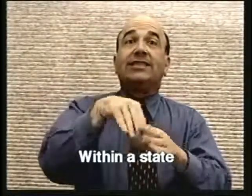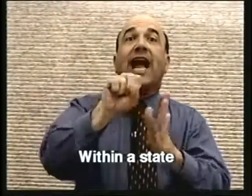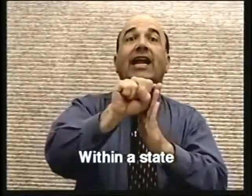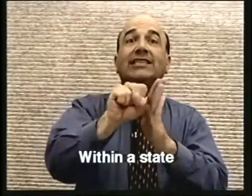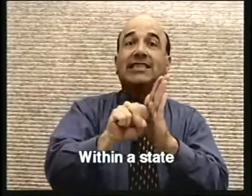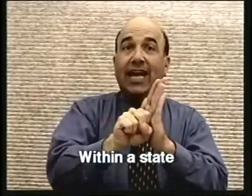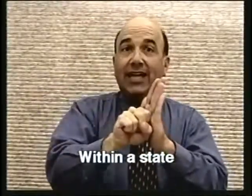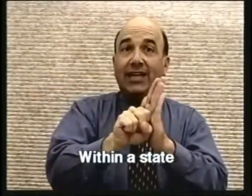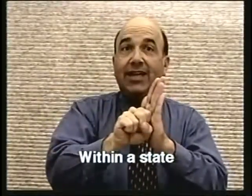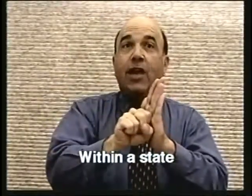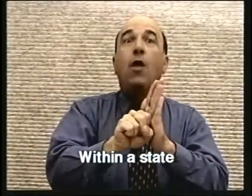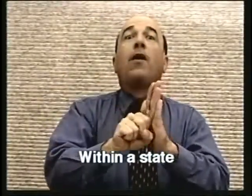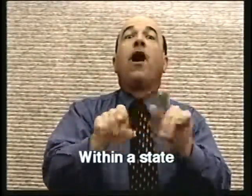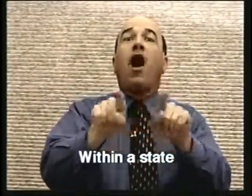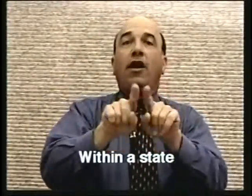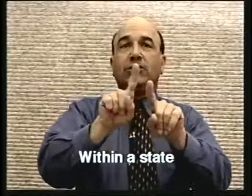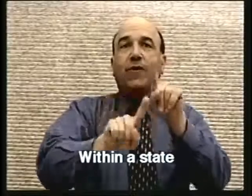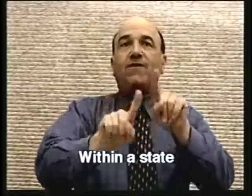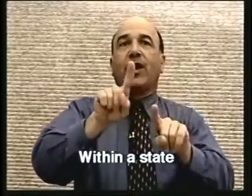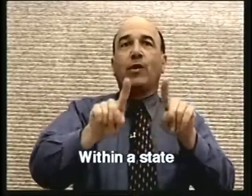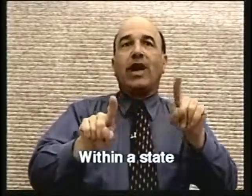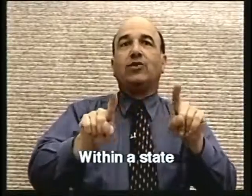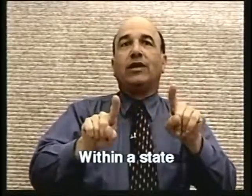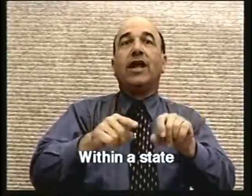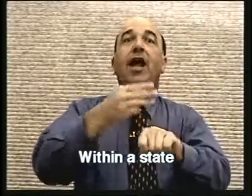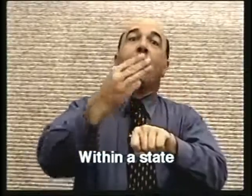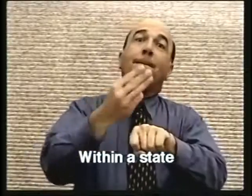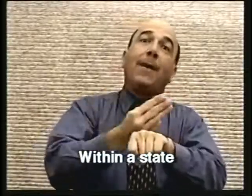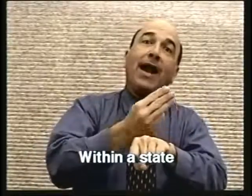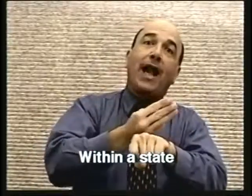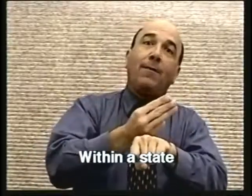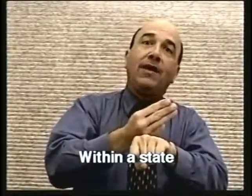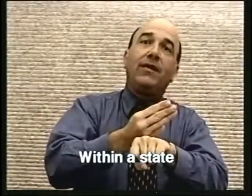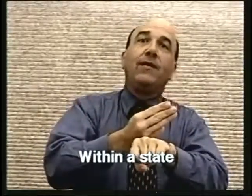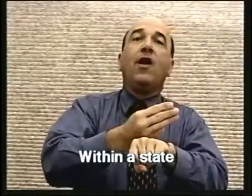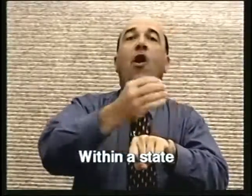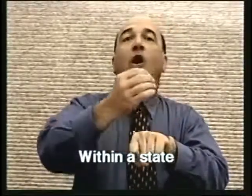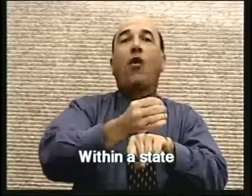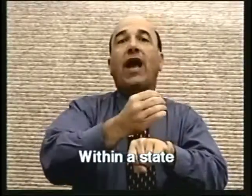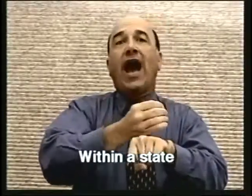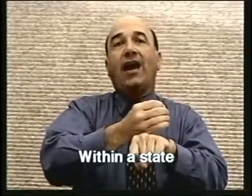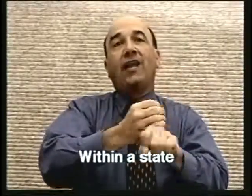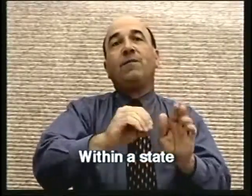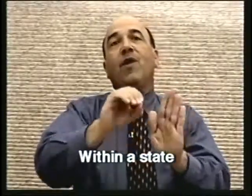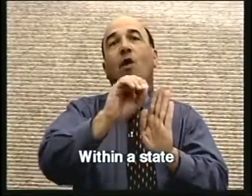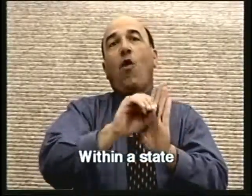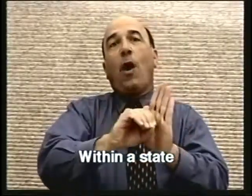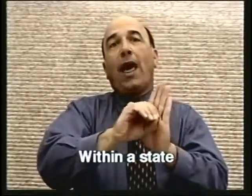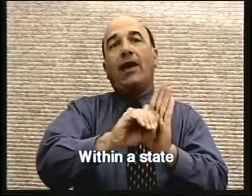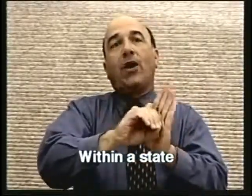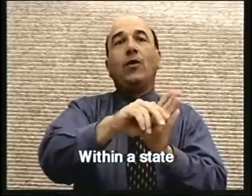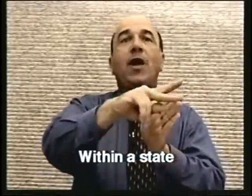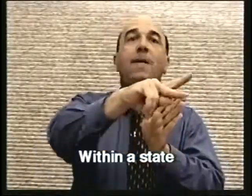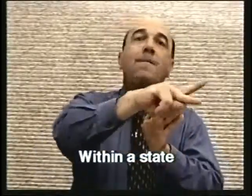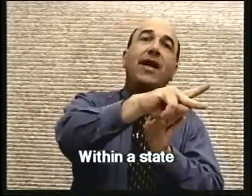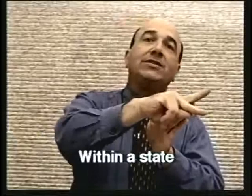Inside the state, there are also variations. Miami, Ocala, Orlando,